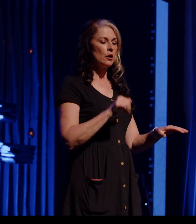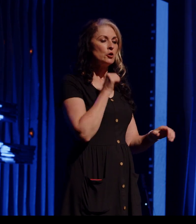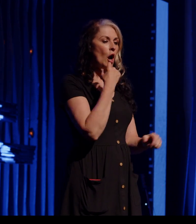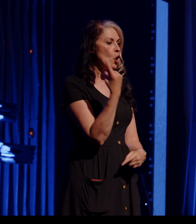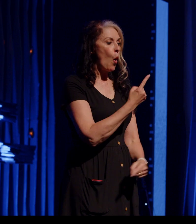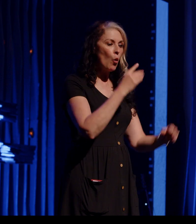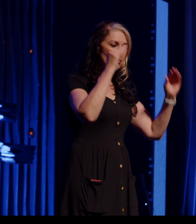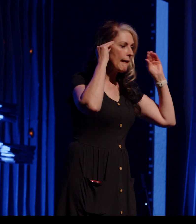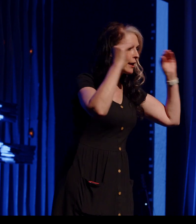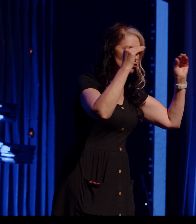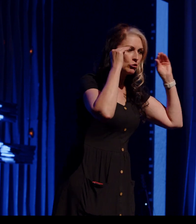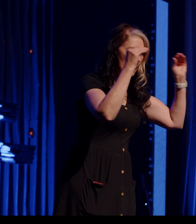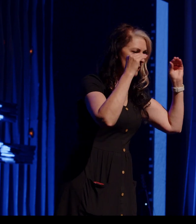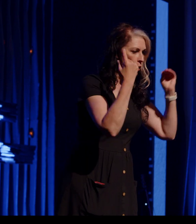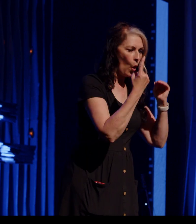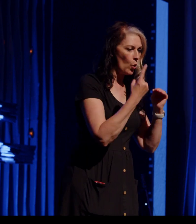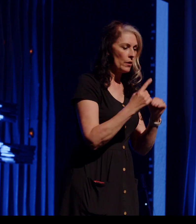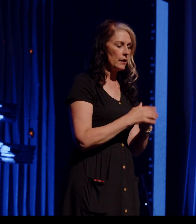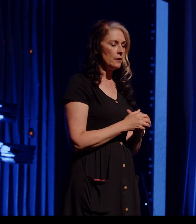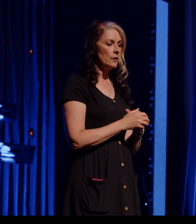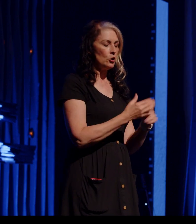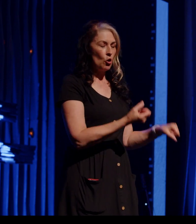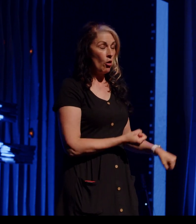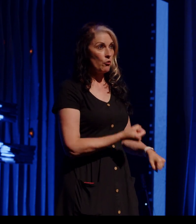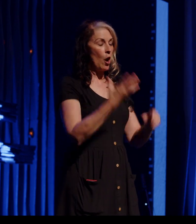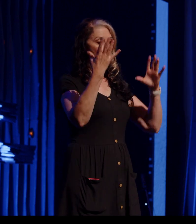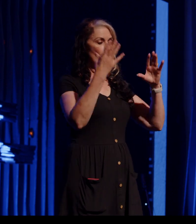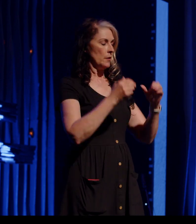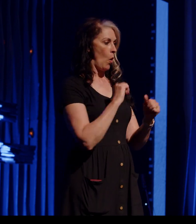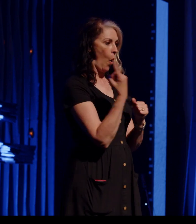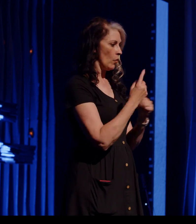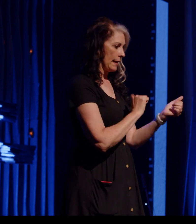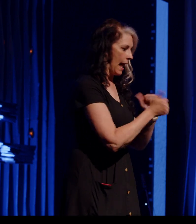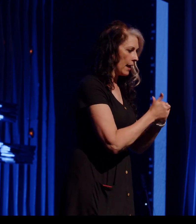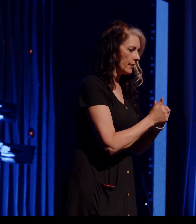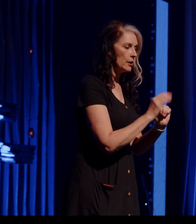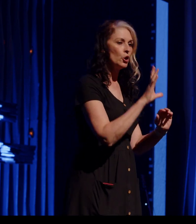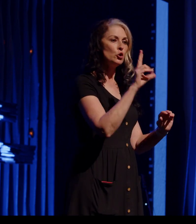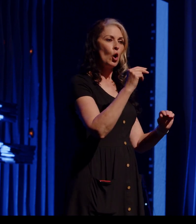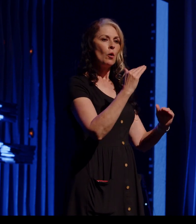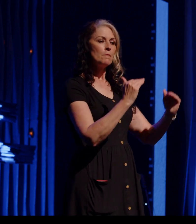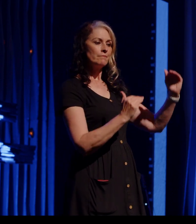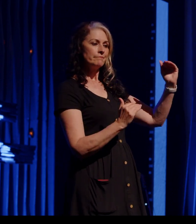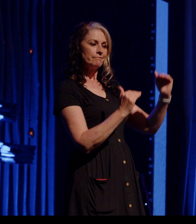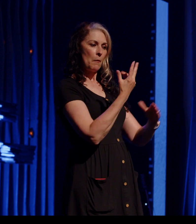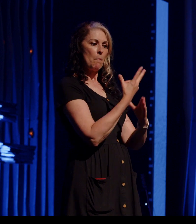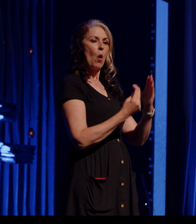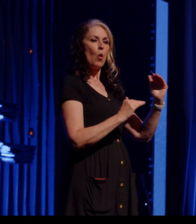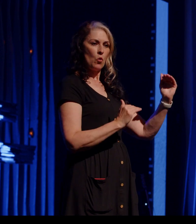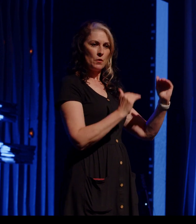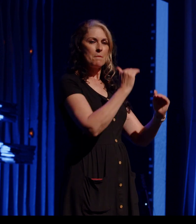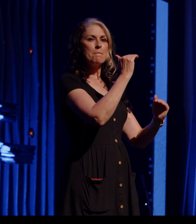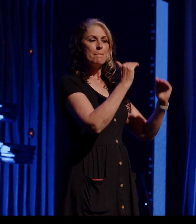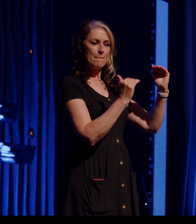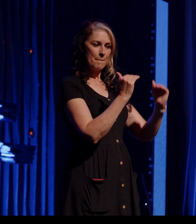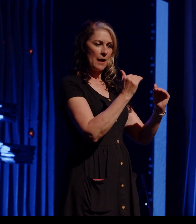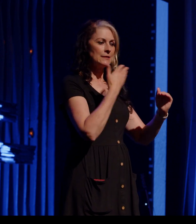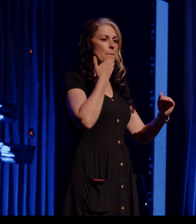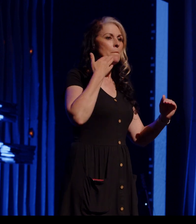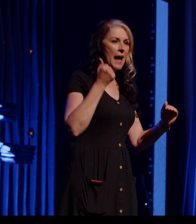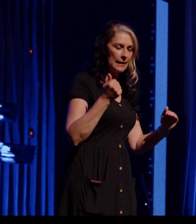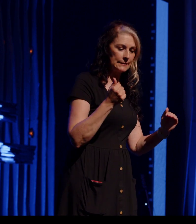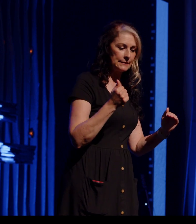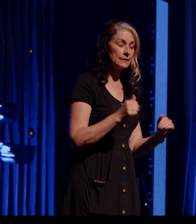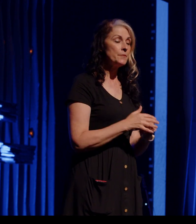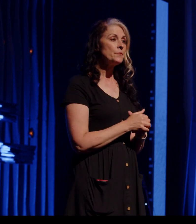an educated child, or forget the education, just an athlete. But to have both would be what would be best.